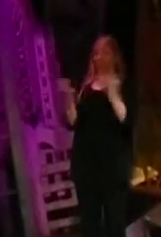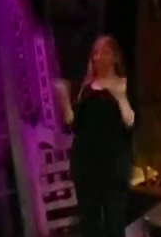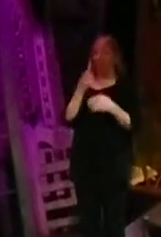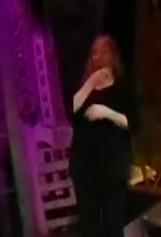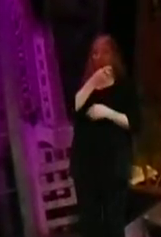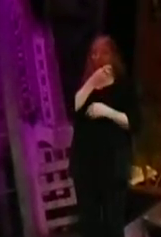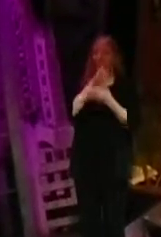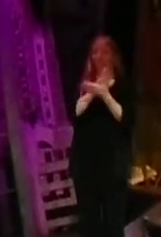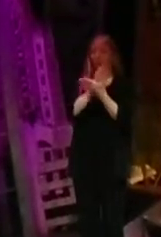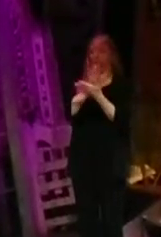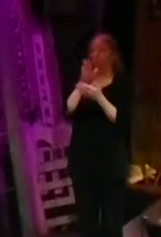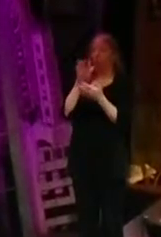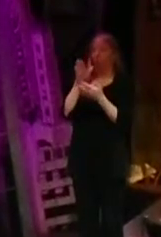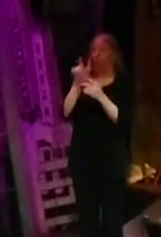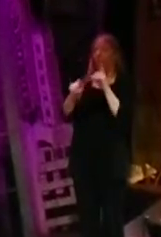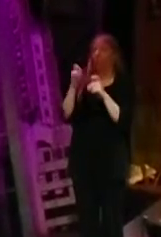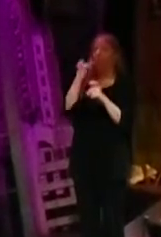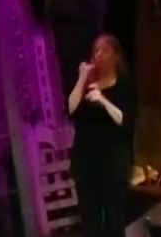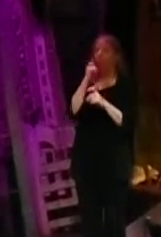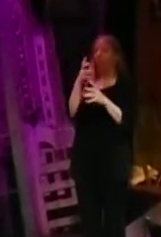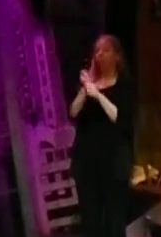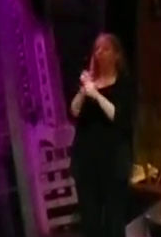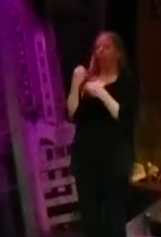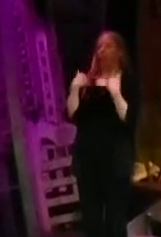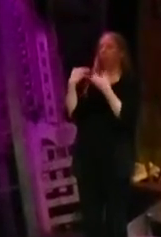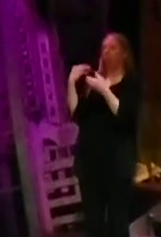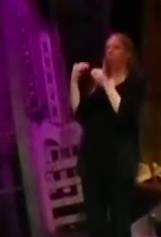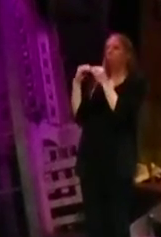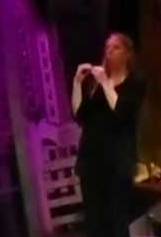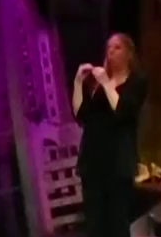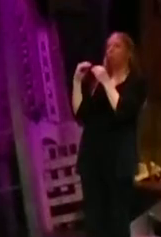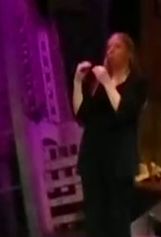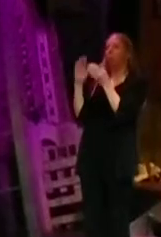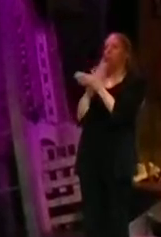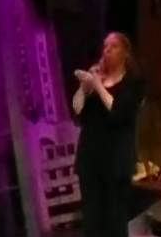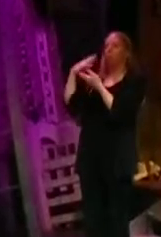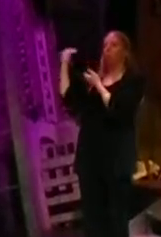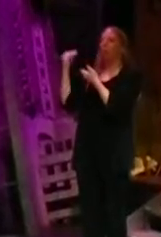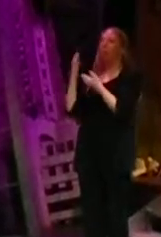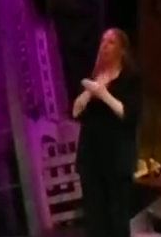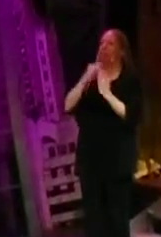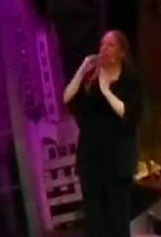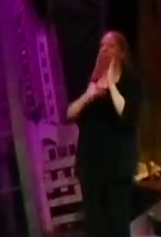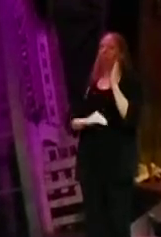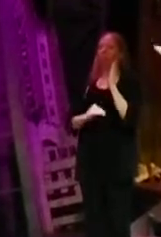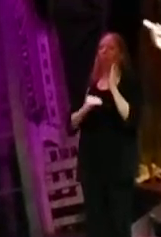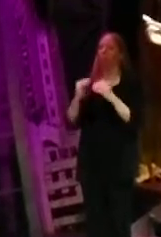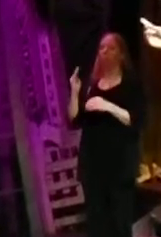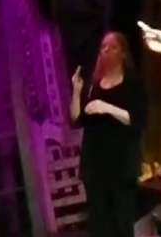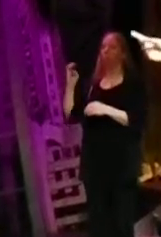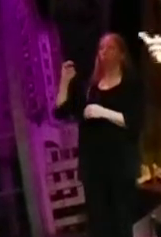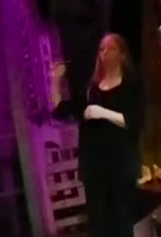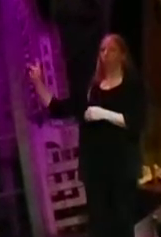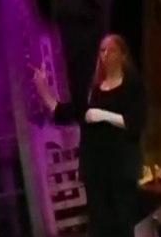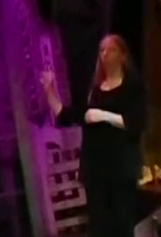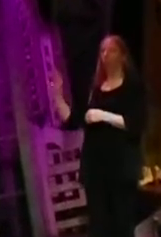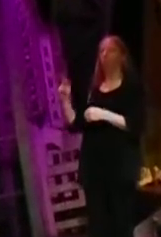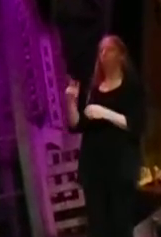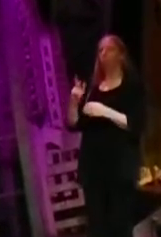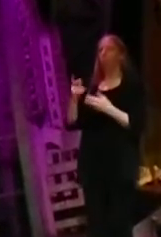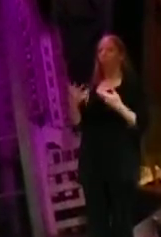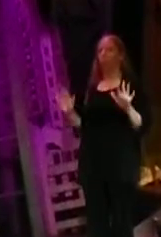survey. There's some more copies outside if you didn't get it. Please complete it and return it at the end of the event. We'll be out there by the piano in the